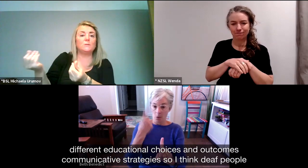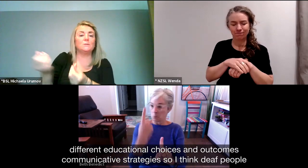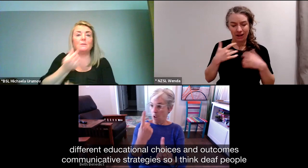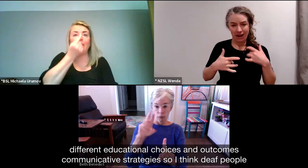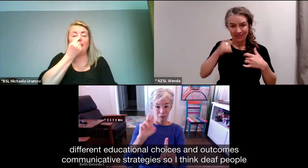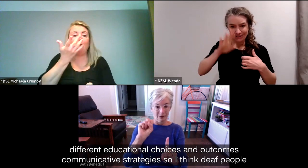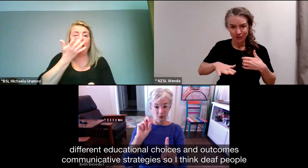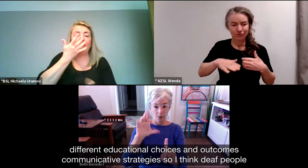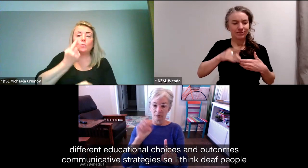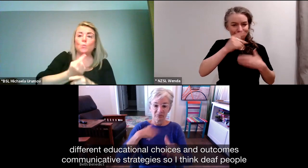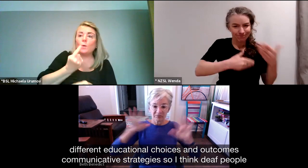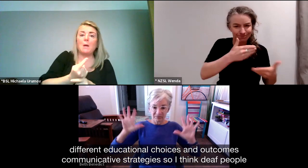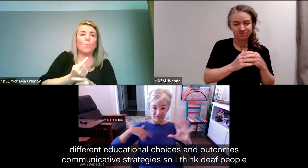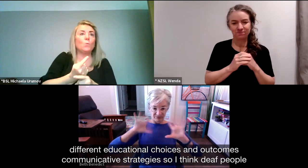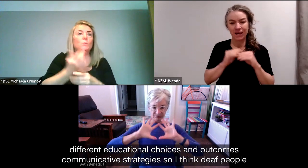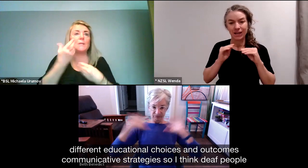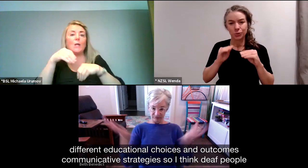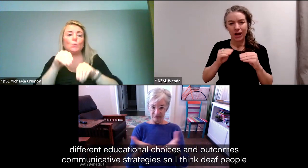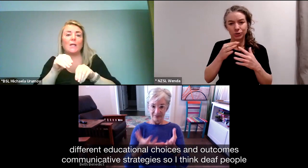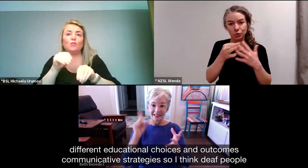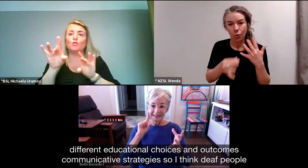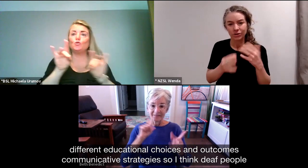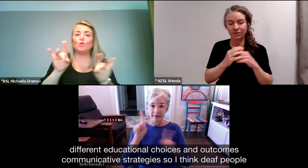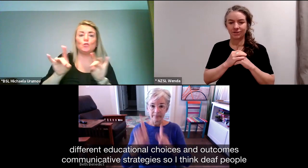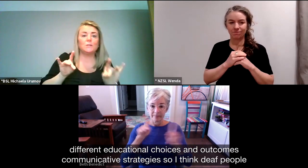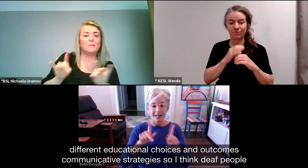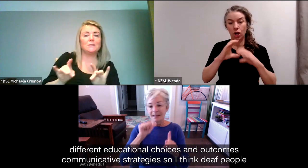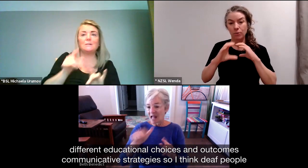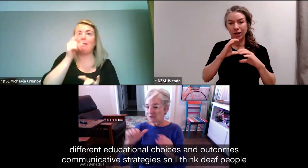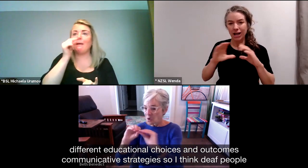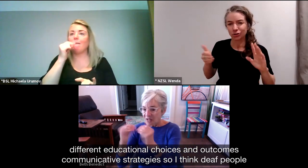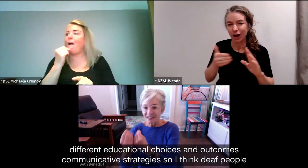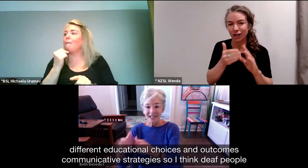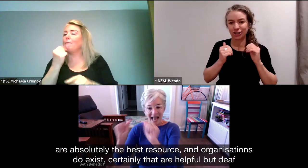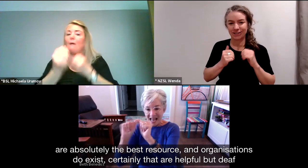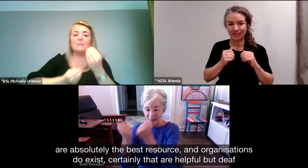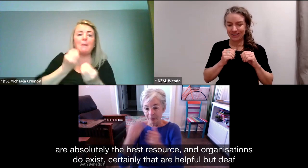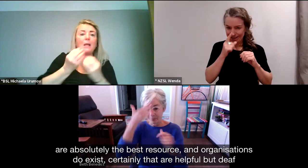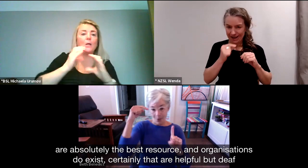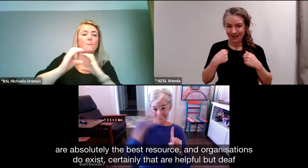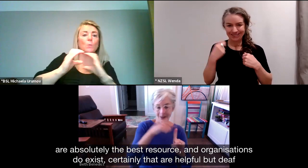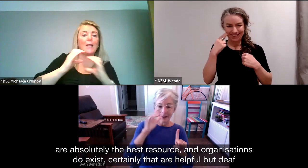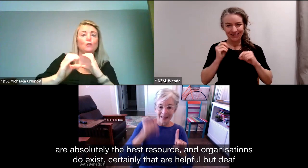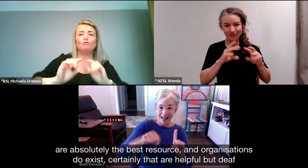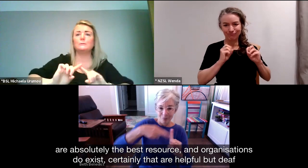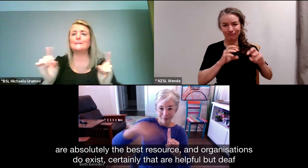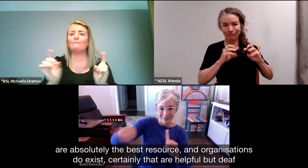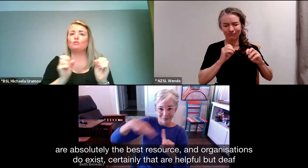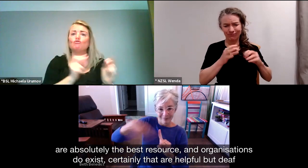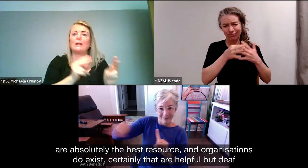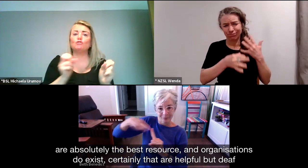choices and outcomes. They can talk to you about communicative strategies. So I think deaf people are absolutely